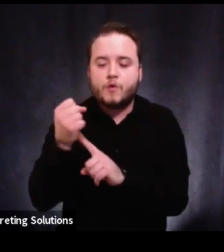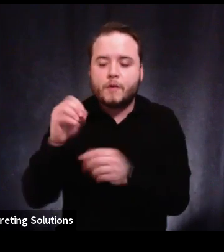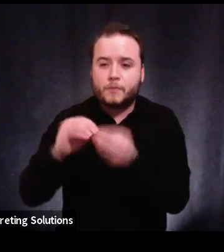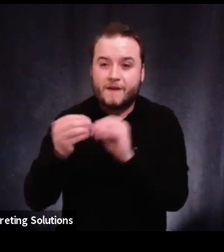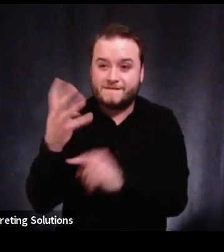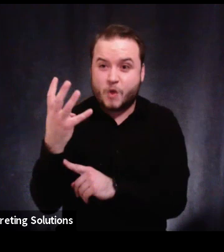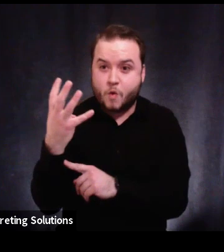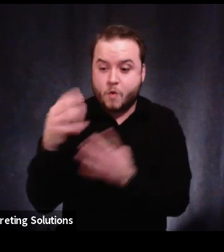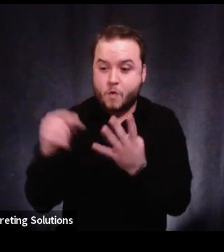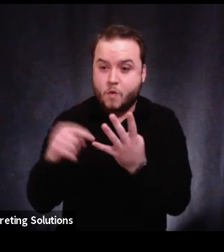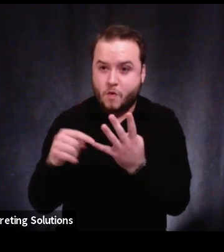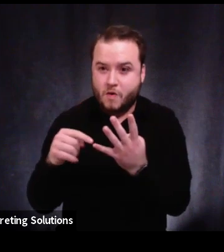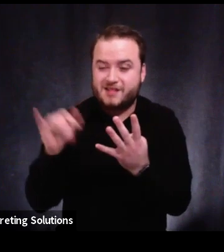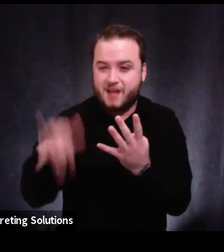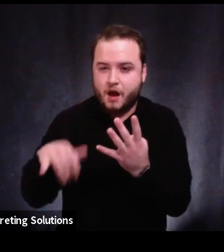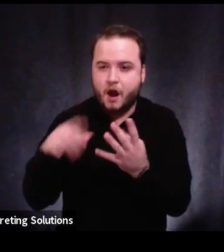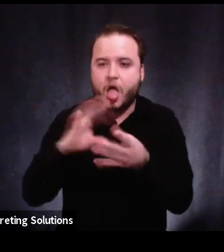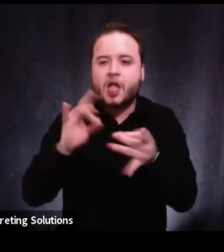the initial